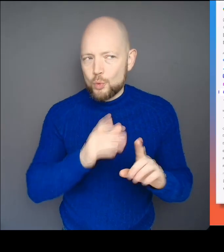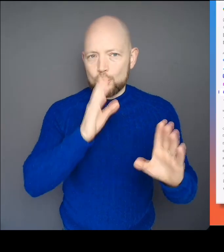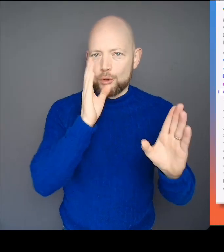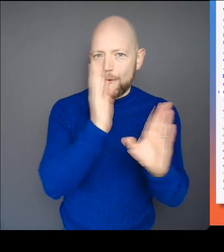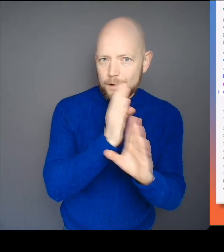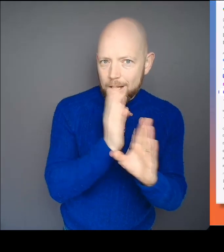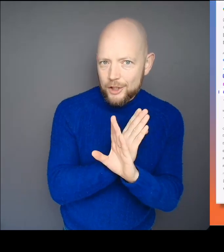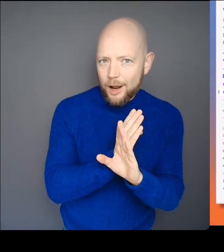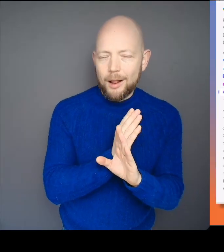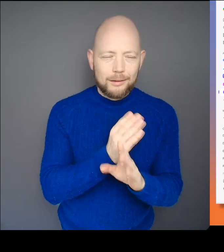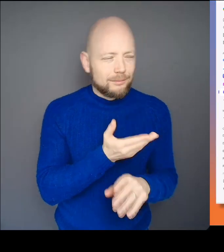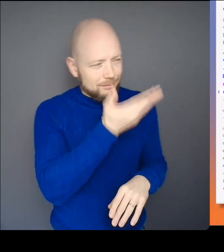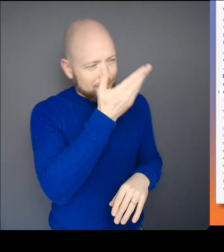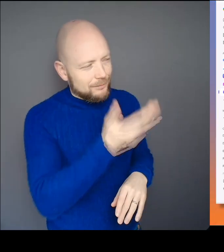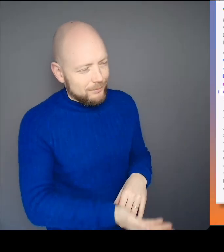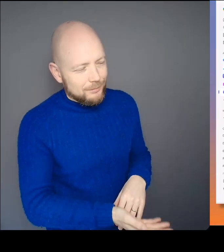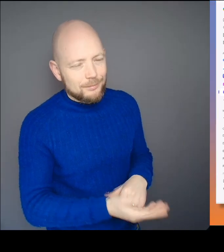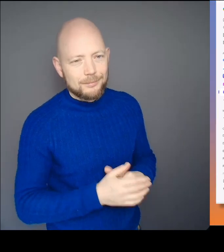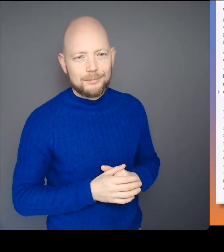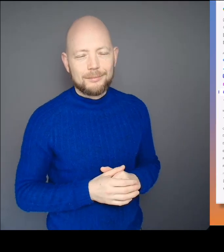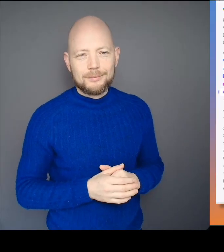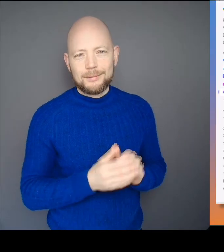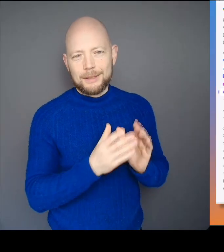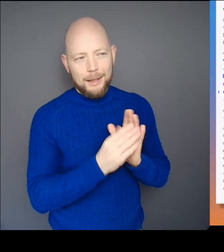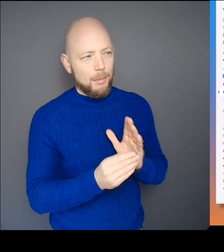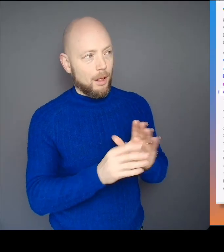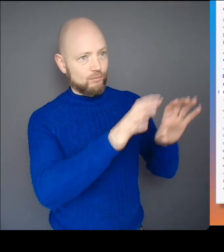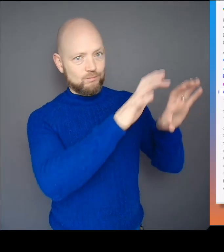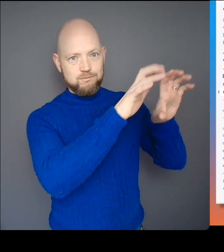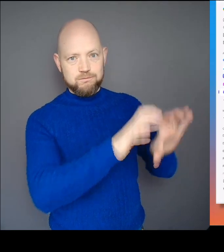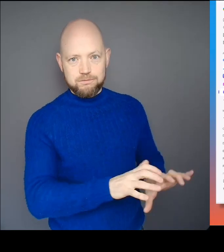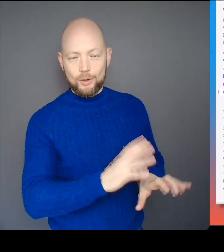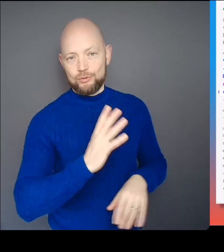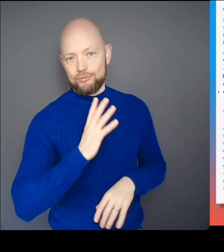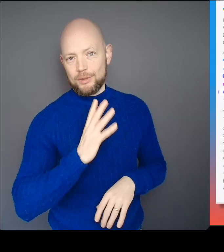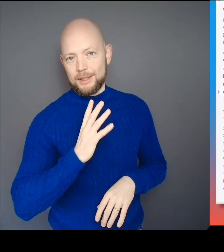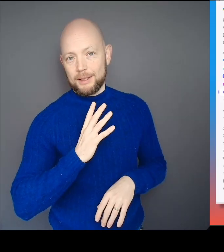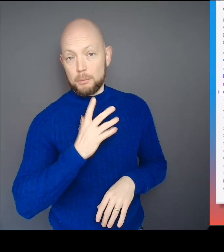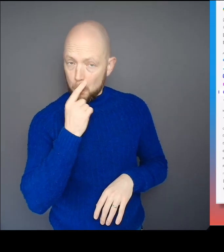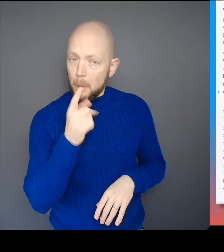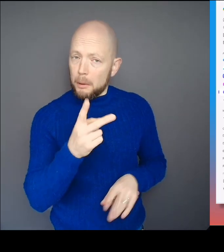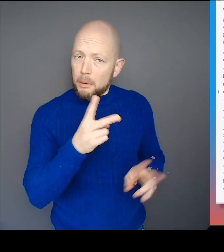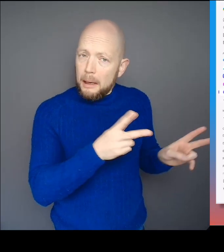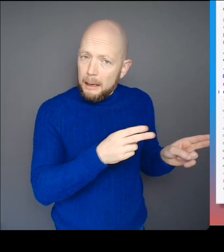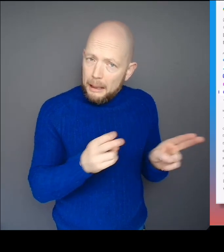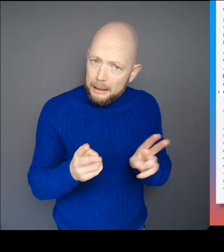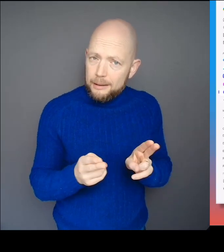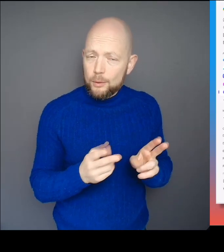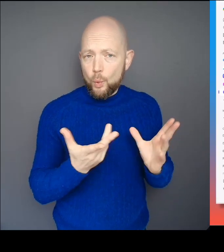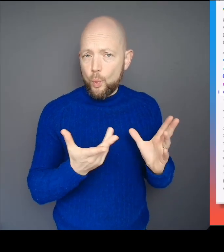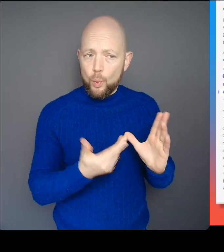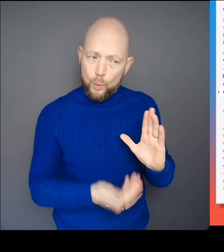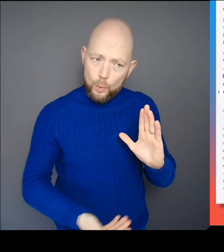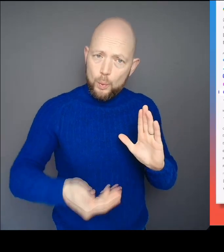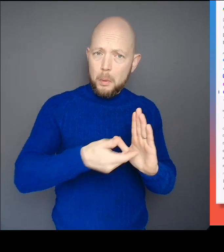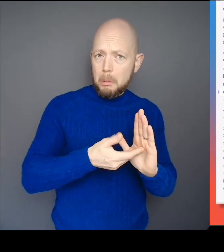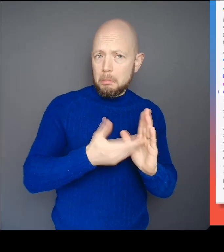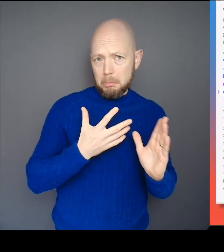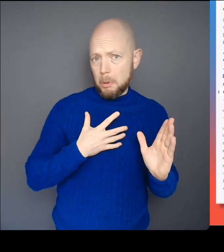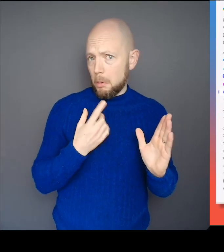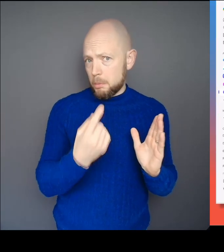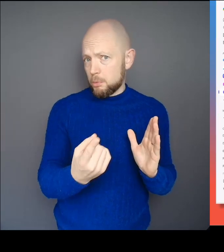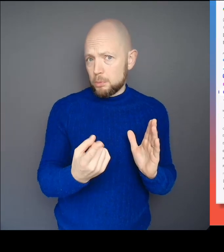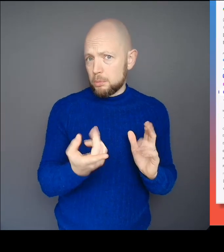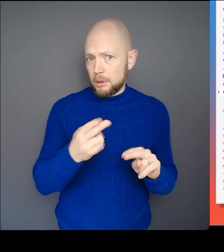things outside of that because remember, this is a subject matter expert. And then some examples. Now, you can directly edit these, or you